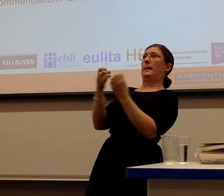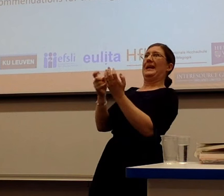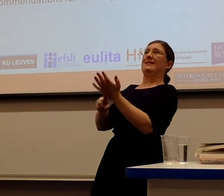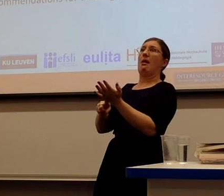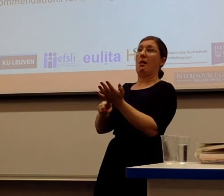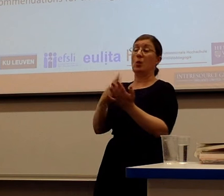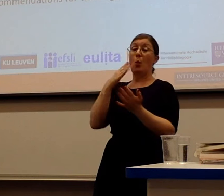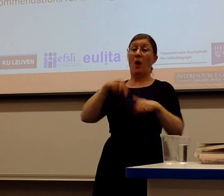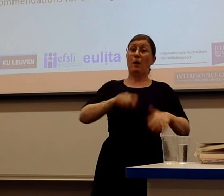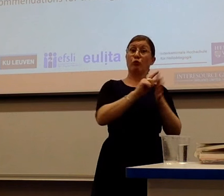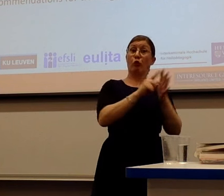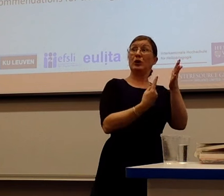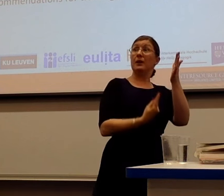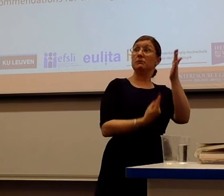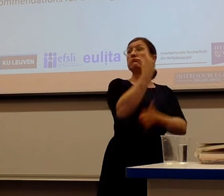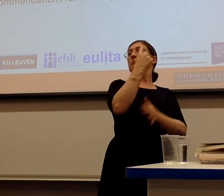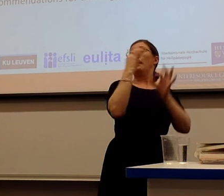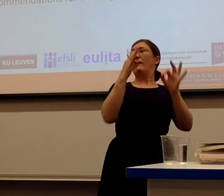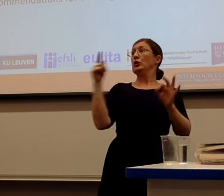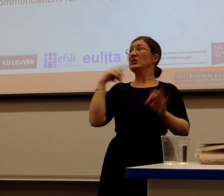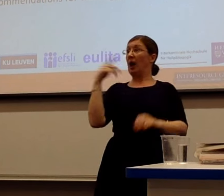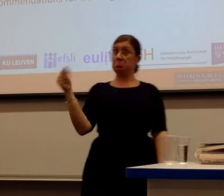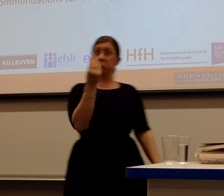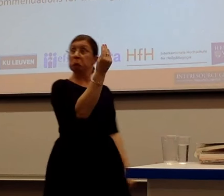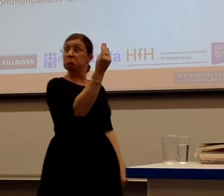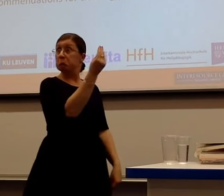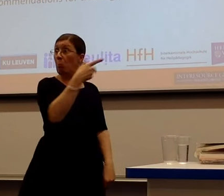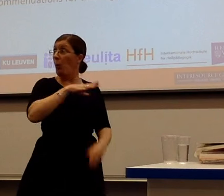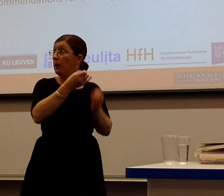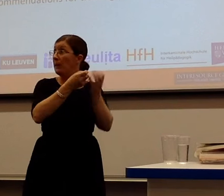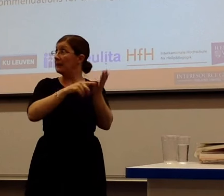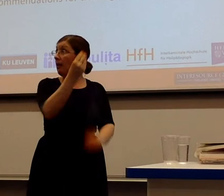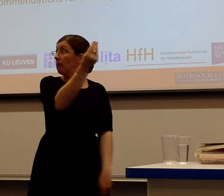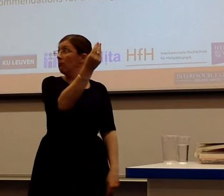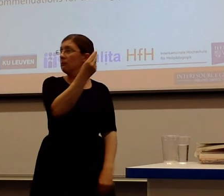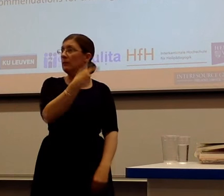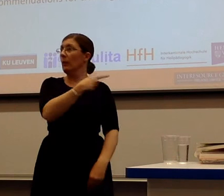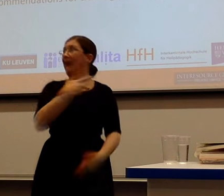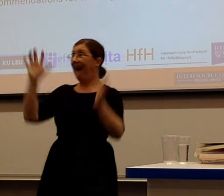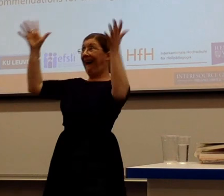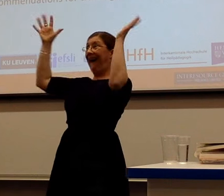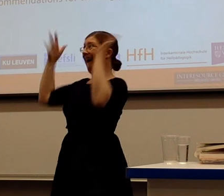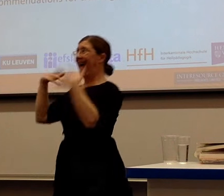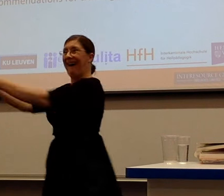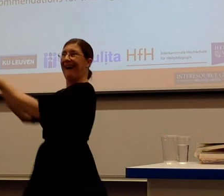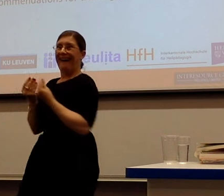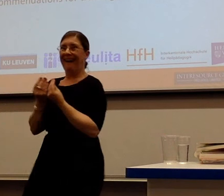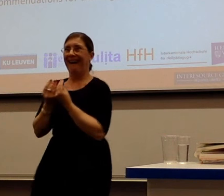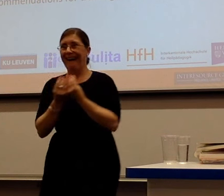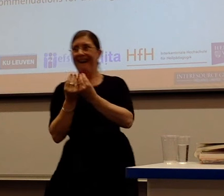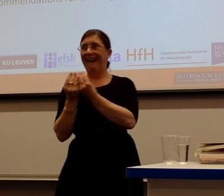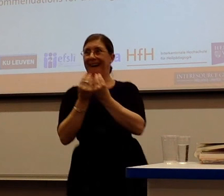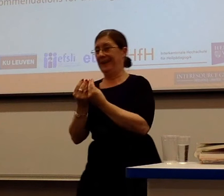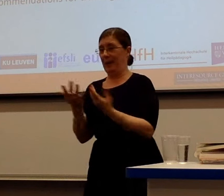available on video of all different languages, but we haven't had anyone in ESL. So this was the first one that people said, oh, you can get ESL, I